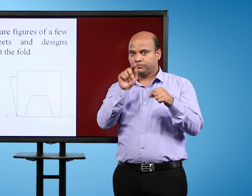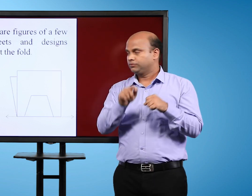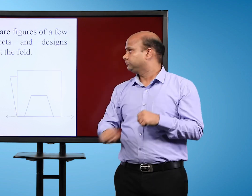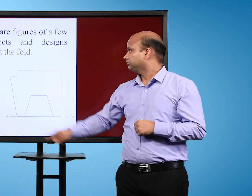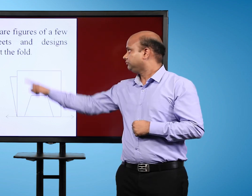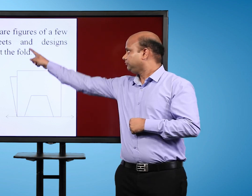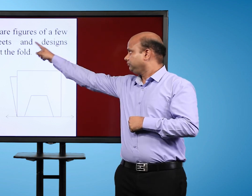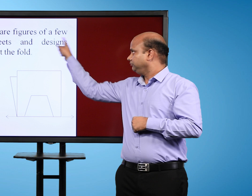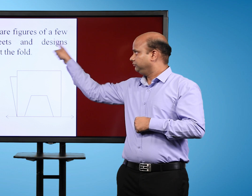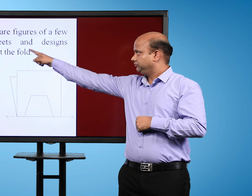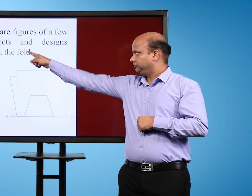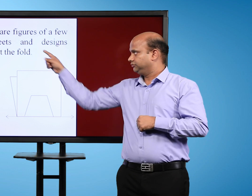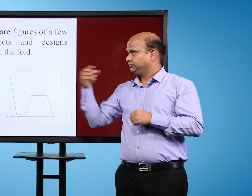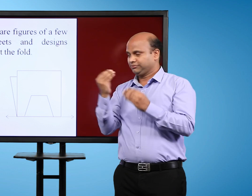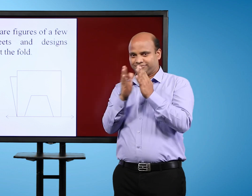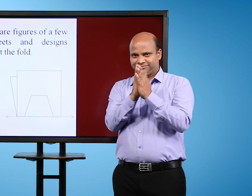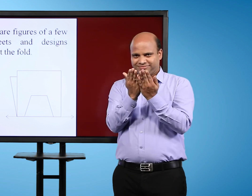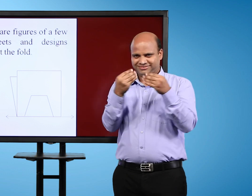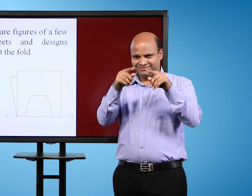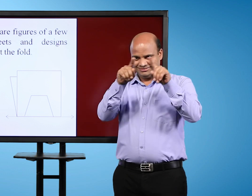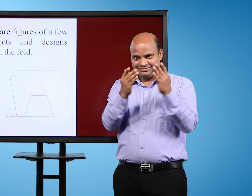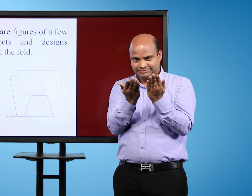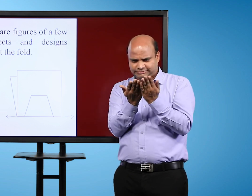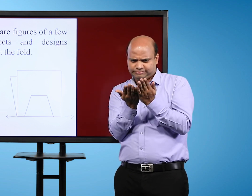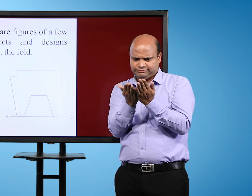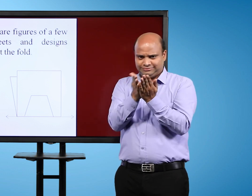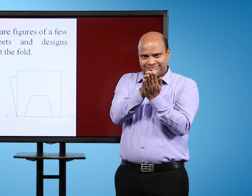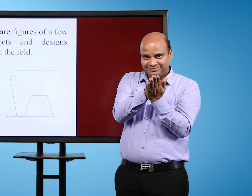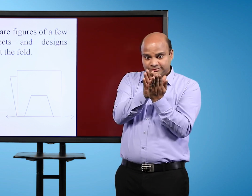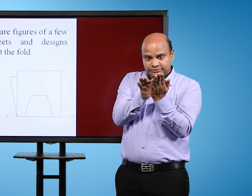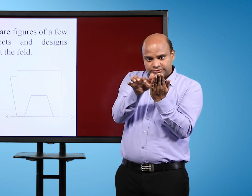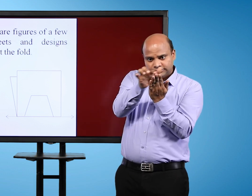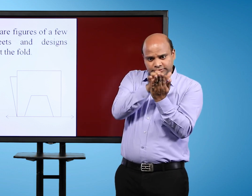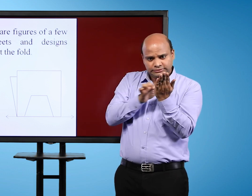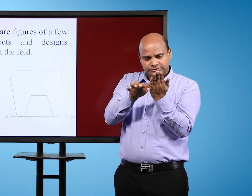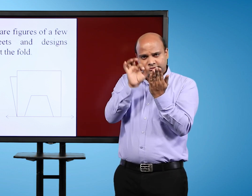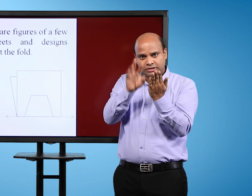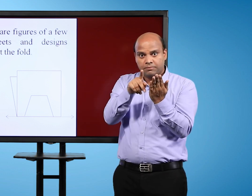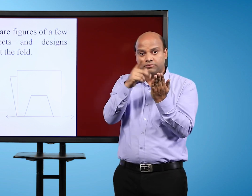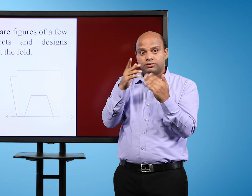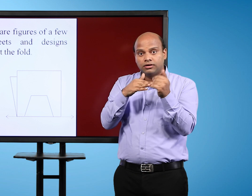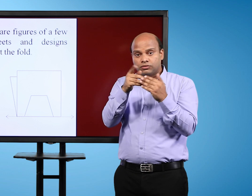8. Given here are figures of a few folded sheets and designs drawn about the fold.